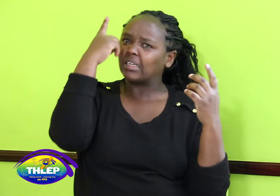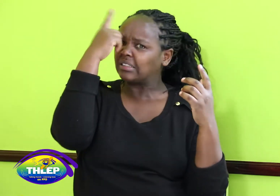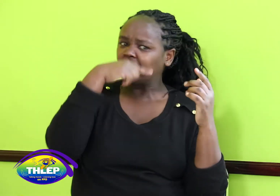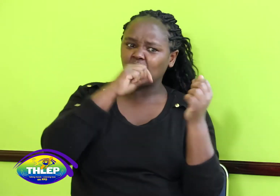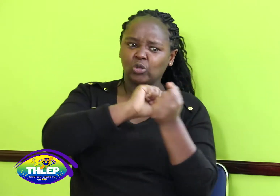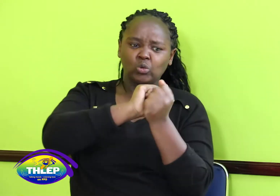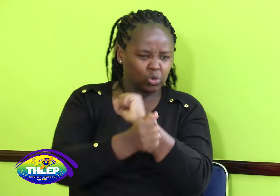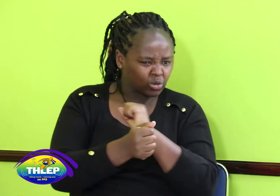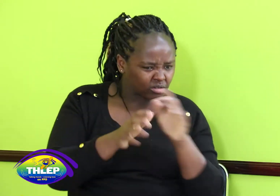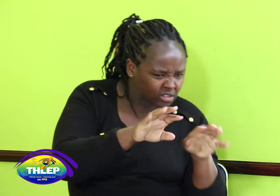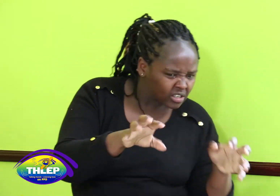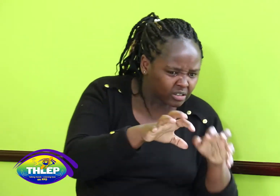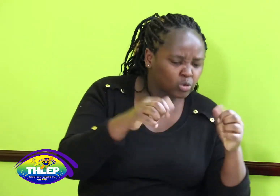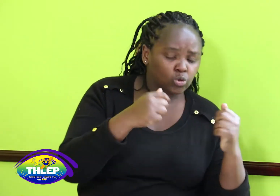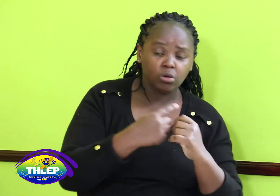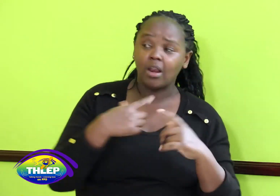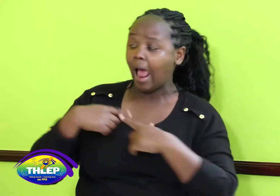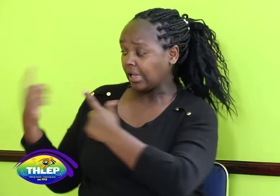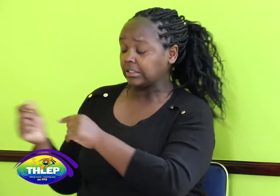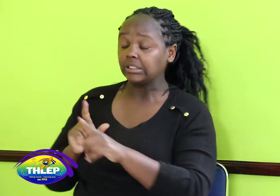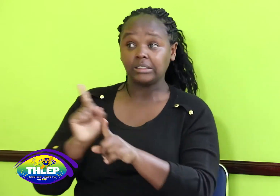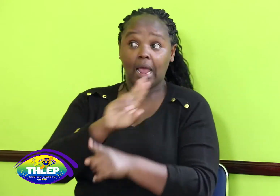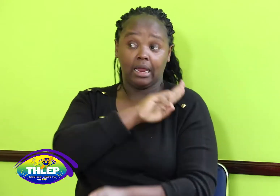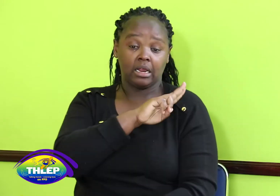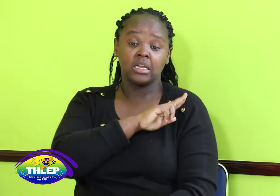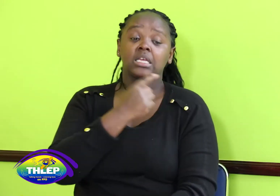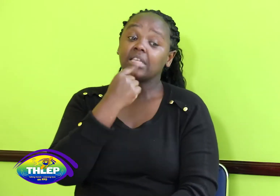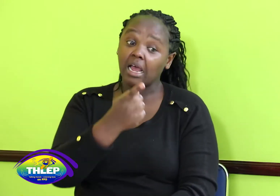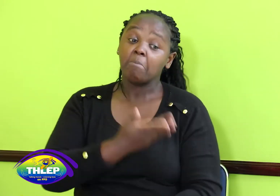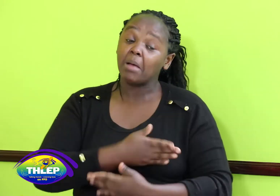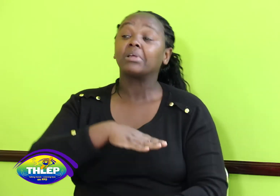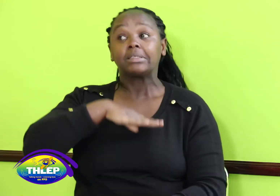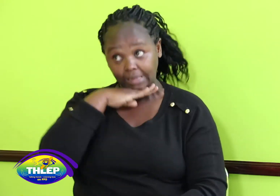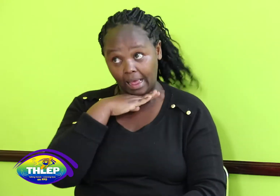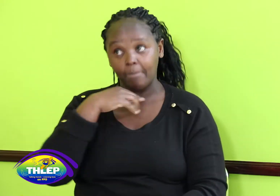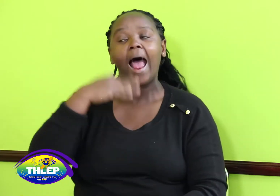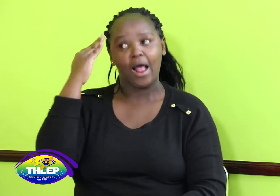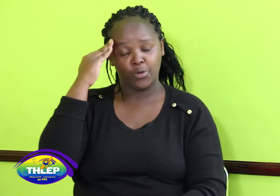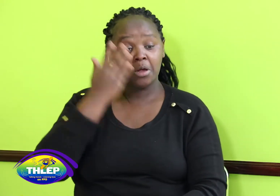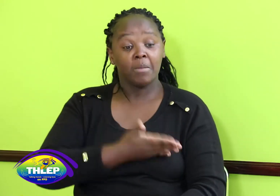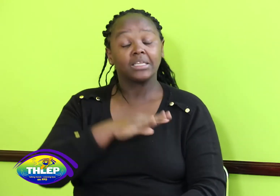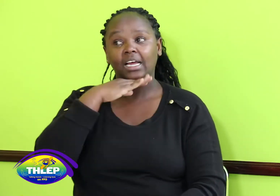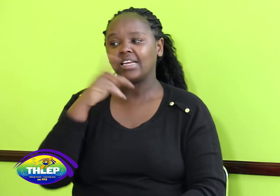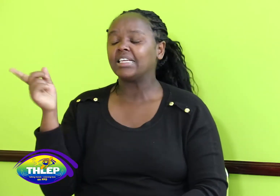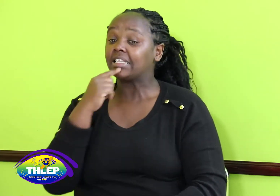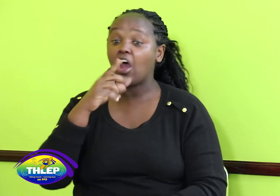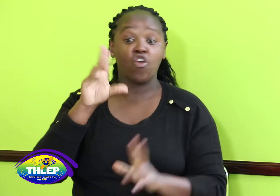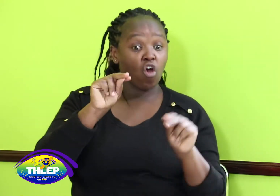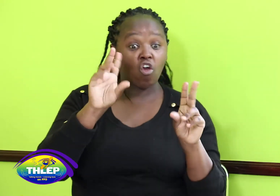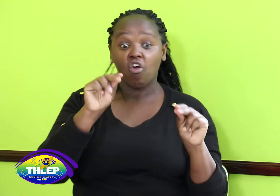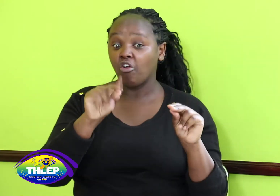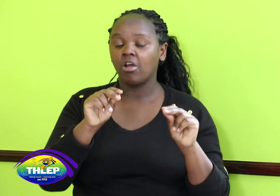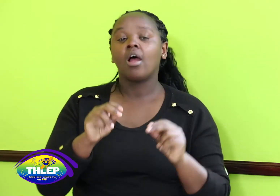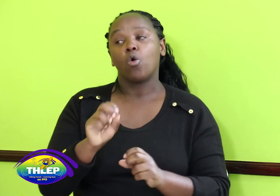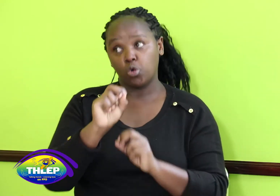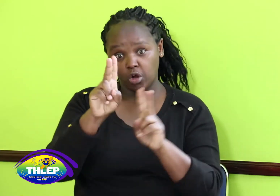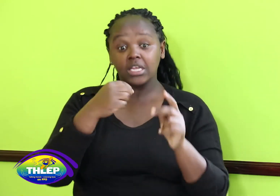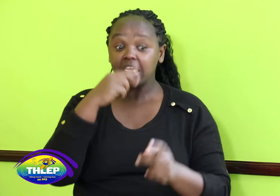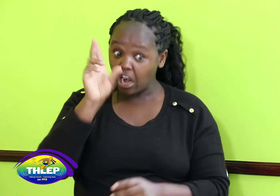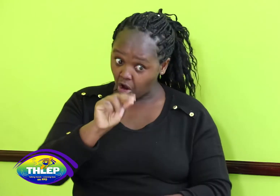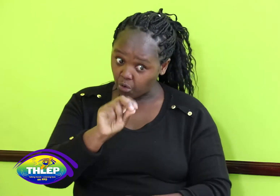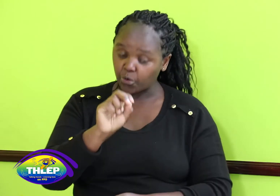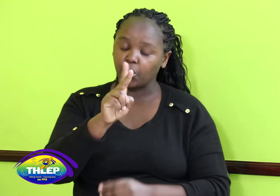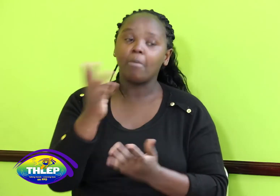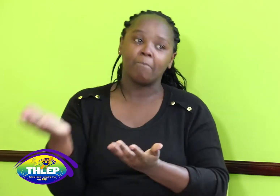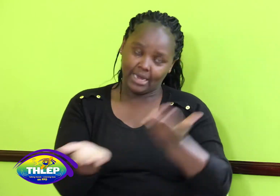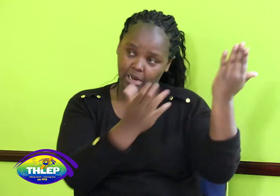he told me there's something wrong because maybe I'm deaf. So when I went and I checked and Hellen was there with me, they confirmed that the baby was dead. I had